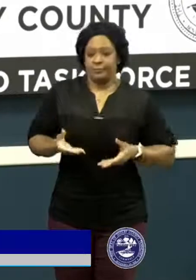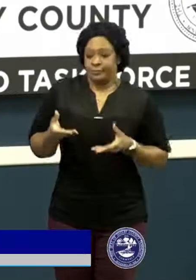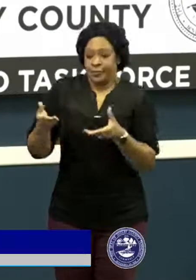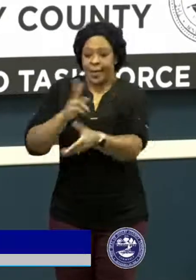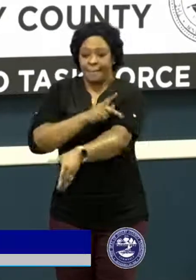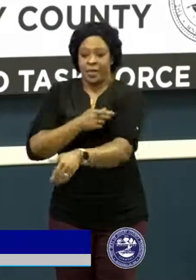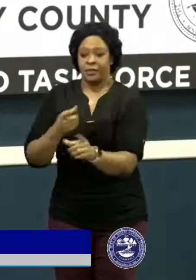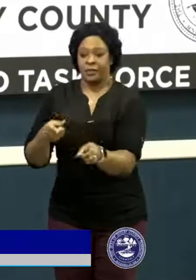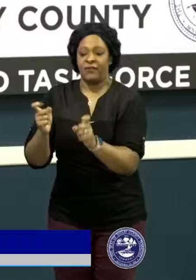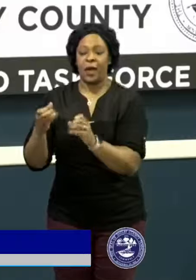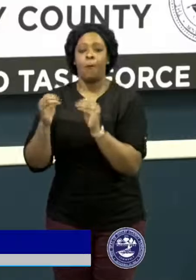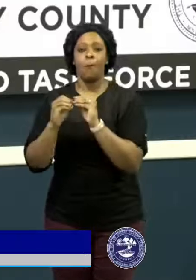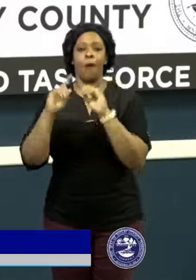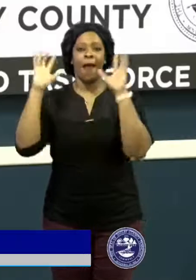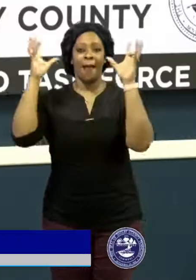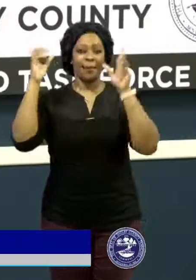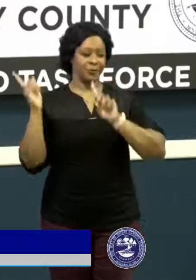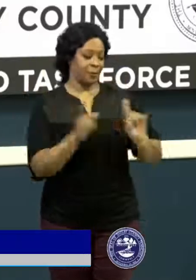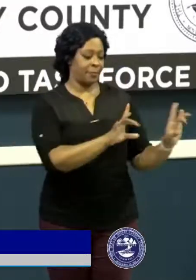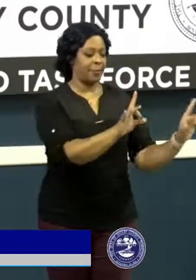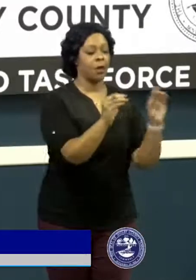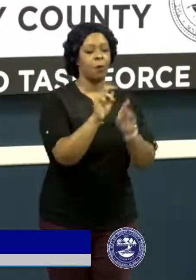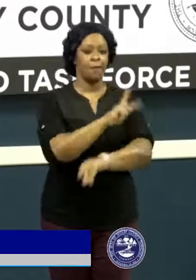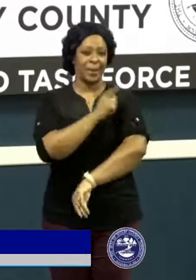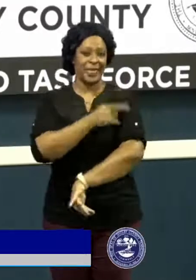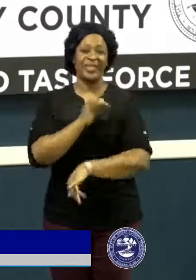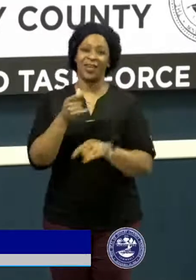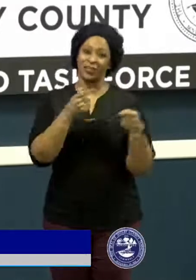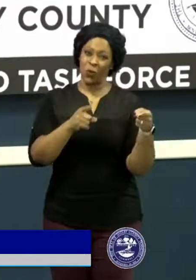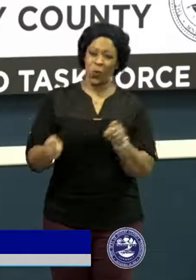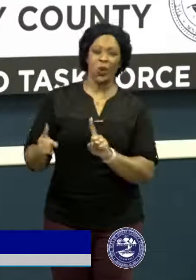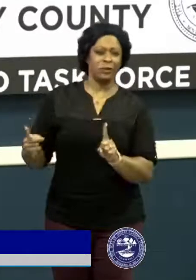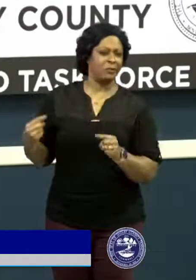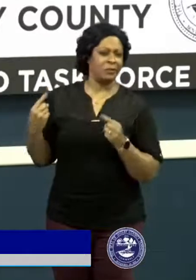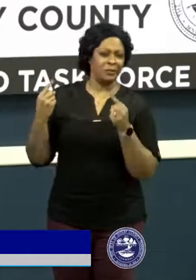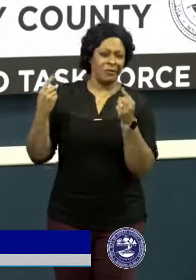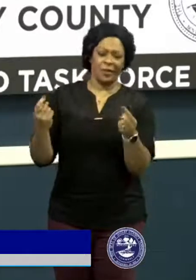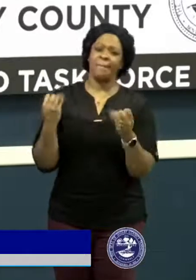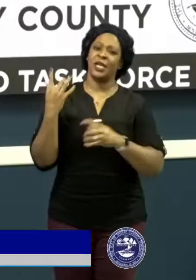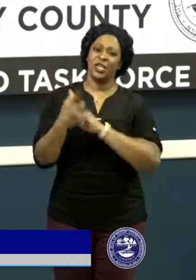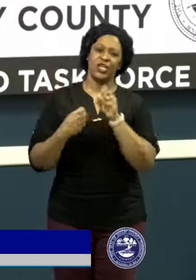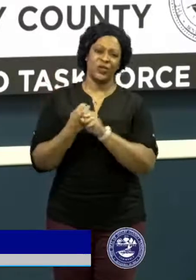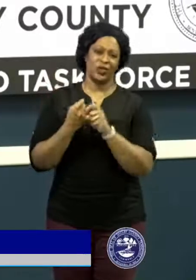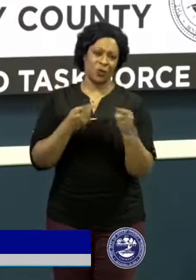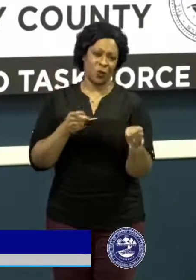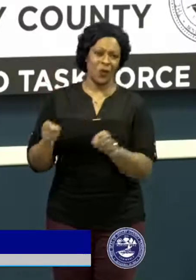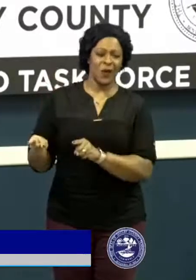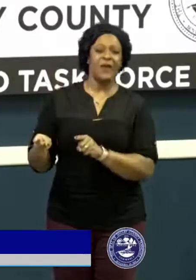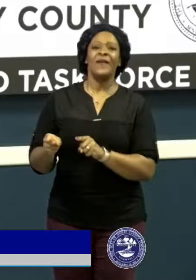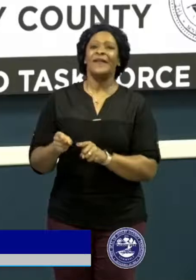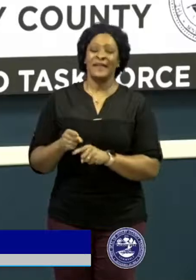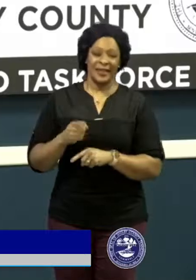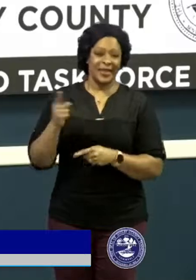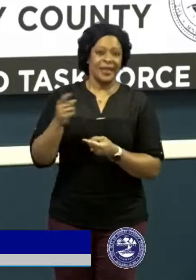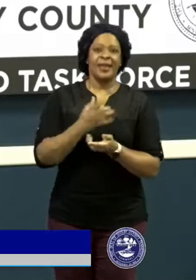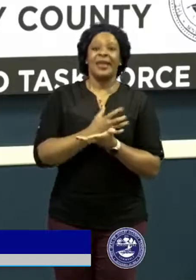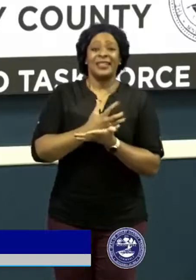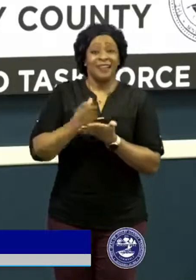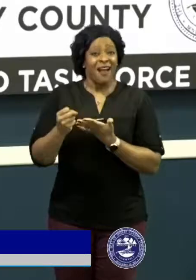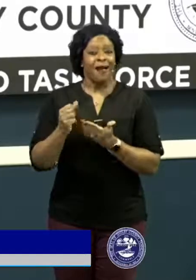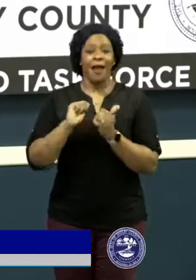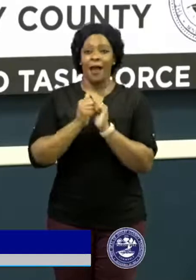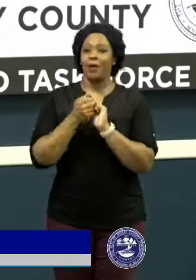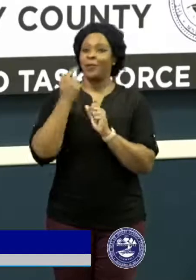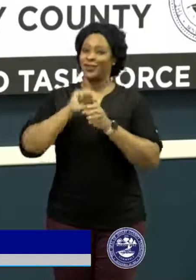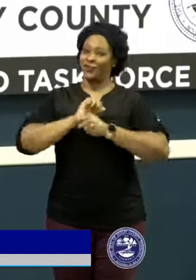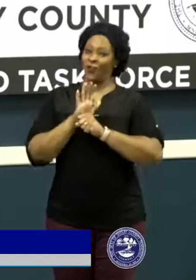we can get more ambulances on the street. That has been going on for a number of years now. It's exacerbated by COVID.